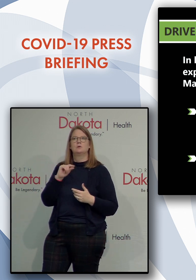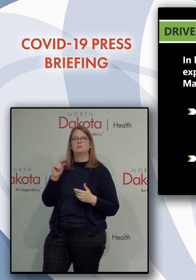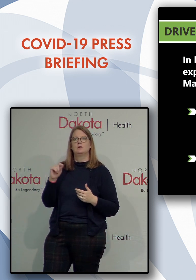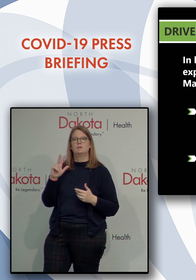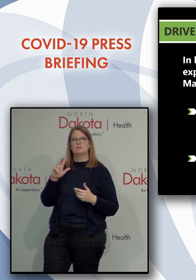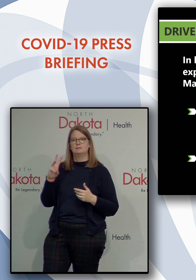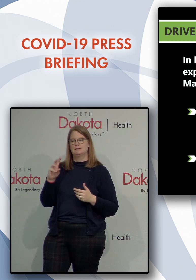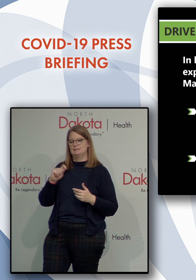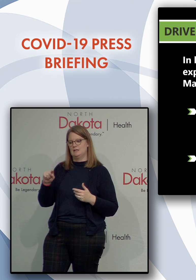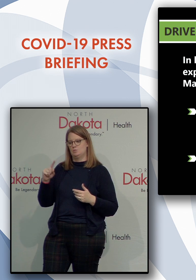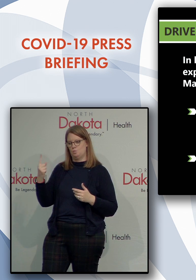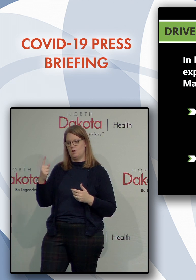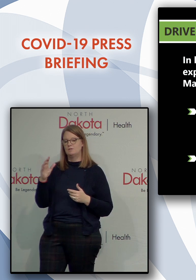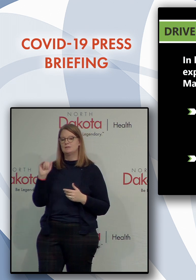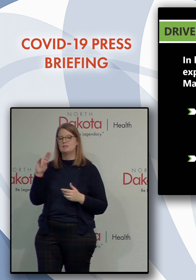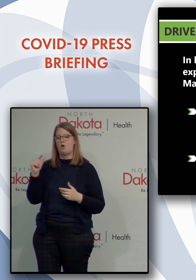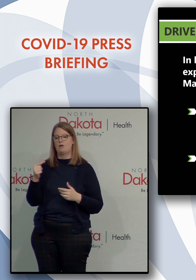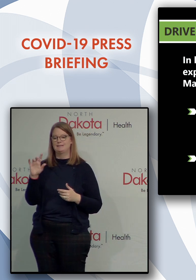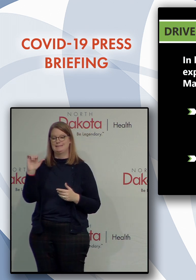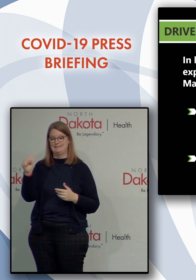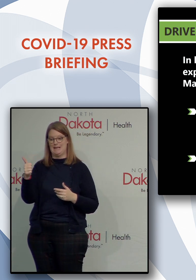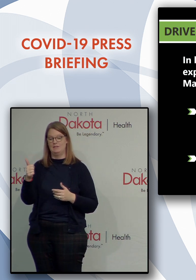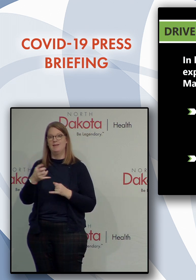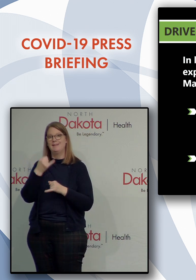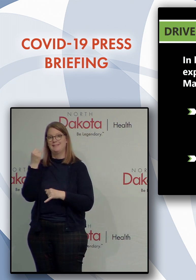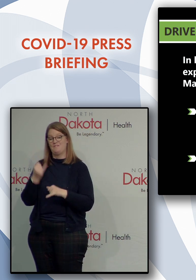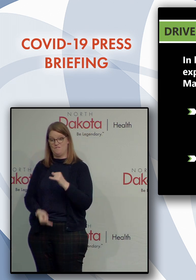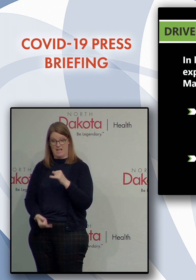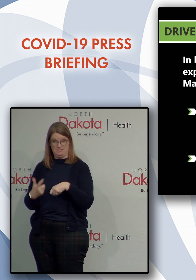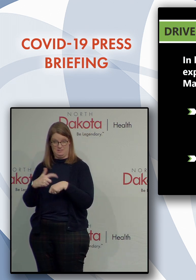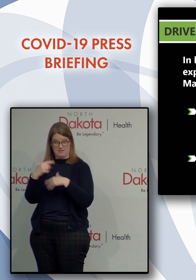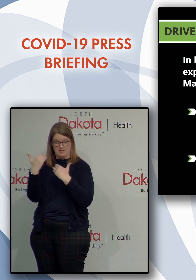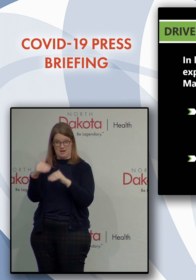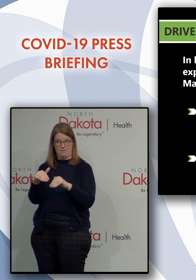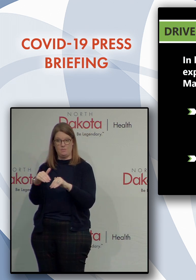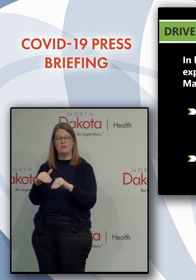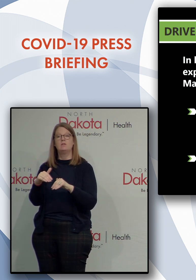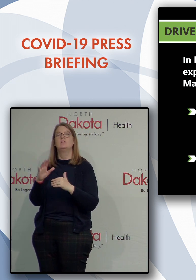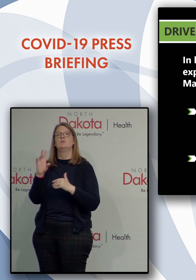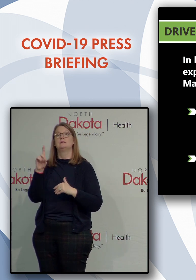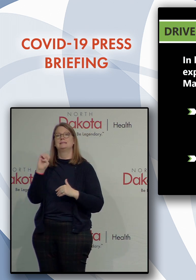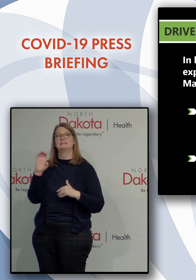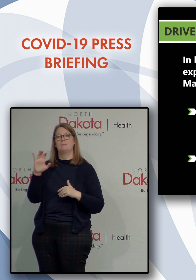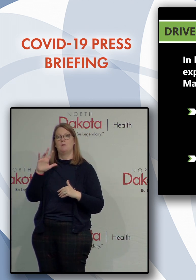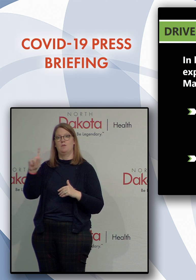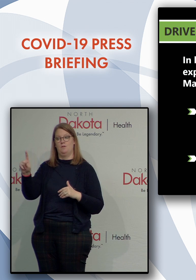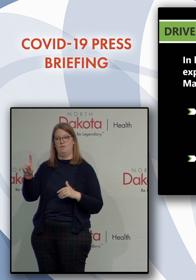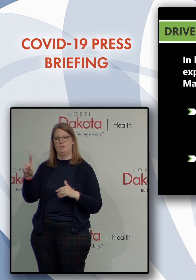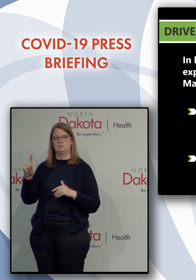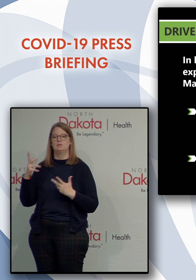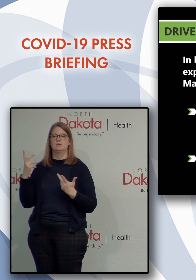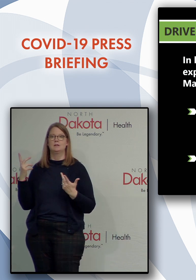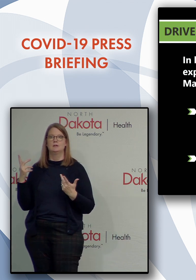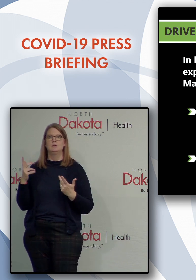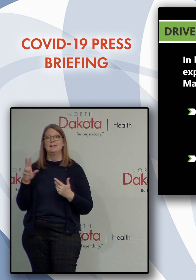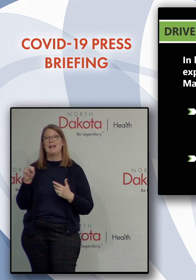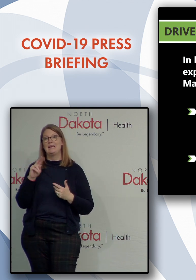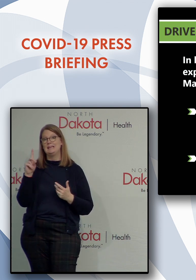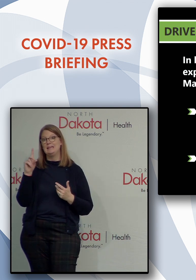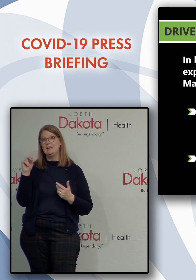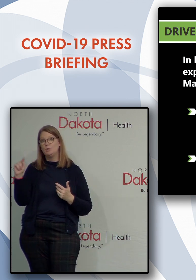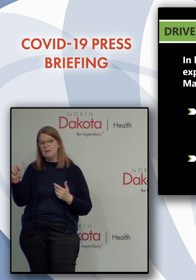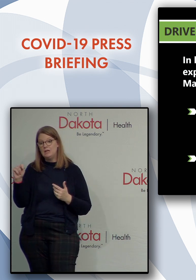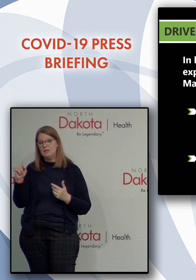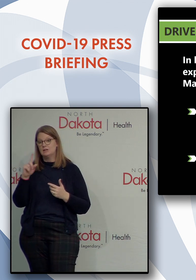2020-36.1, which was issued on August 10th, the final deadline for all of those renewals was December 31st. And so NDDoH has